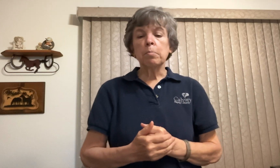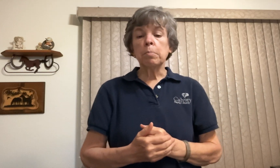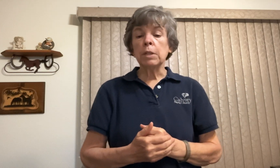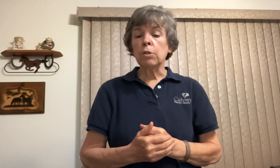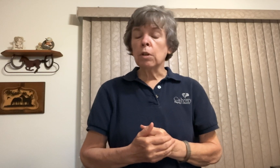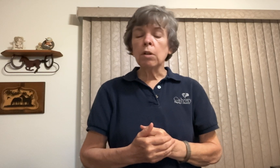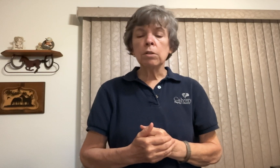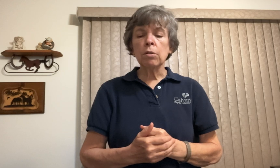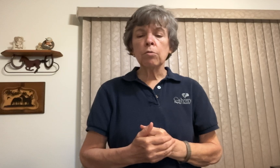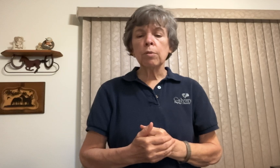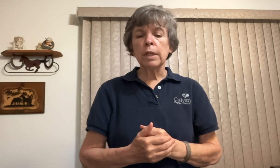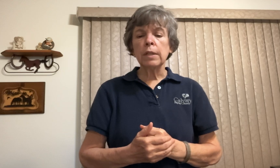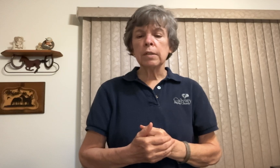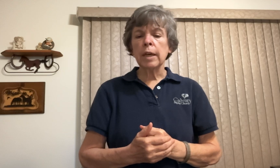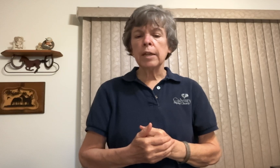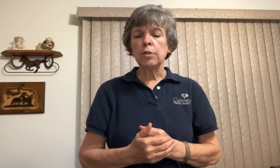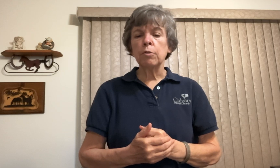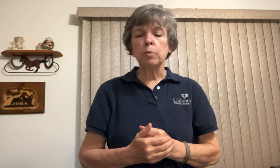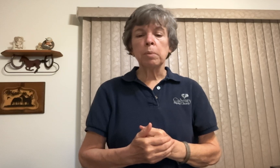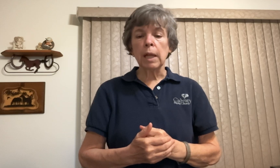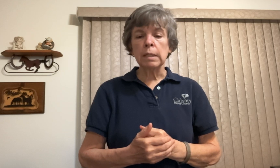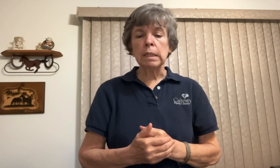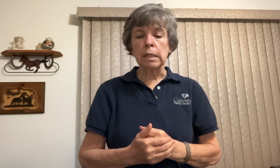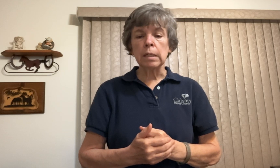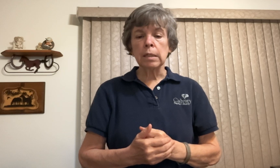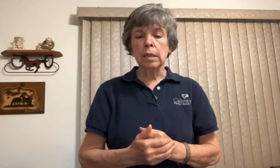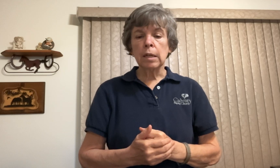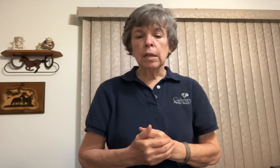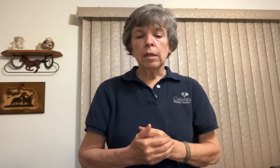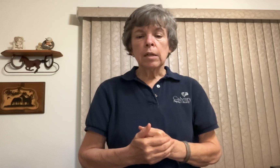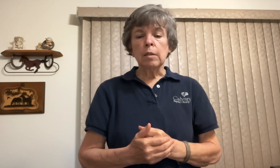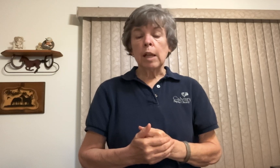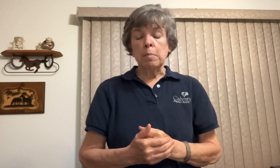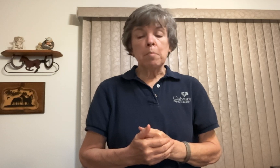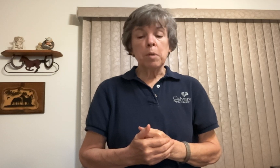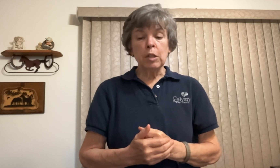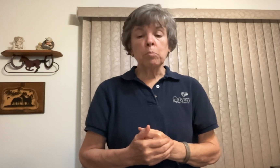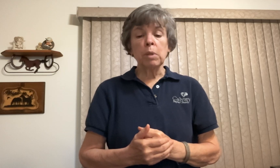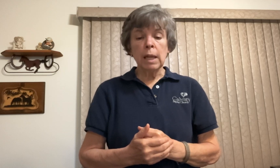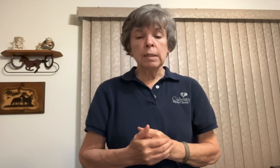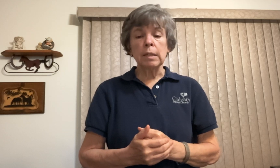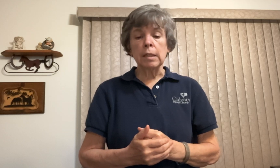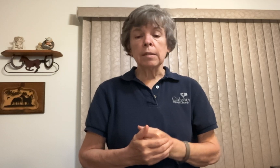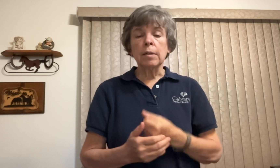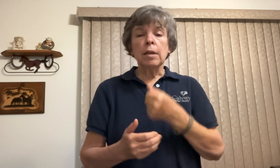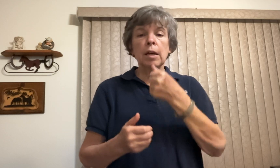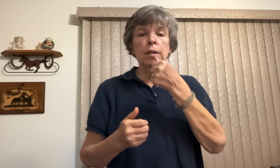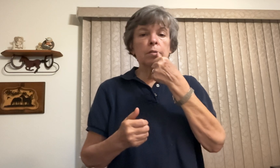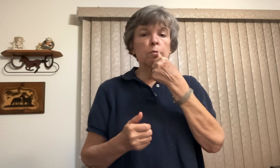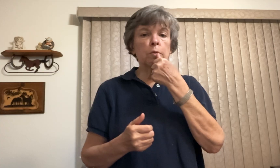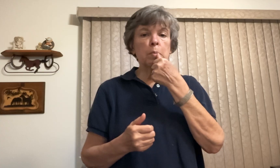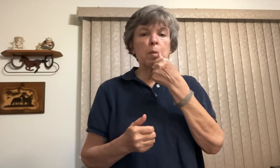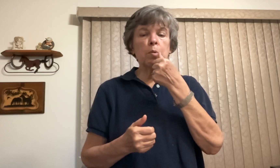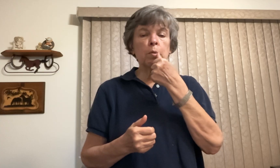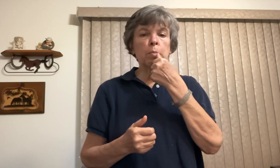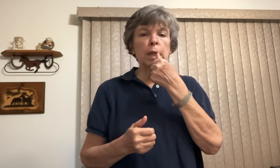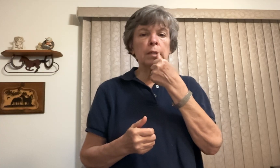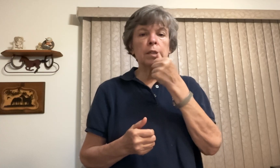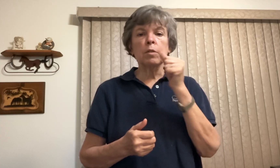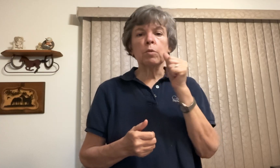But you could also, in this case, use blessing, like my best blessing. And remember, blessing is when you